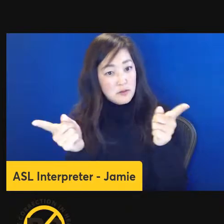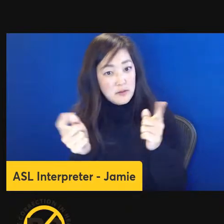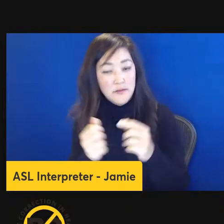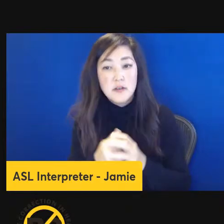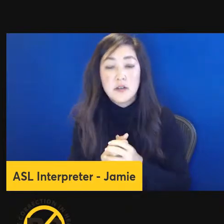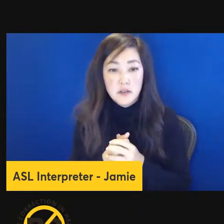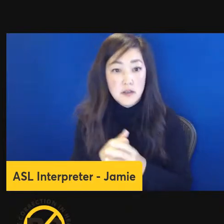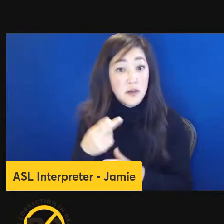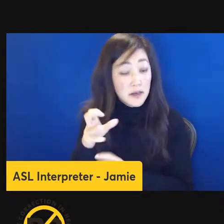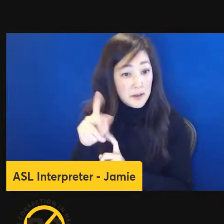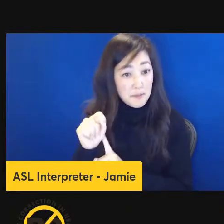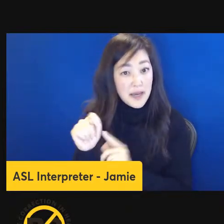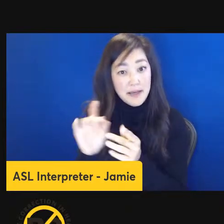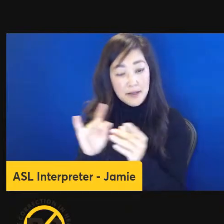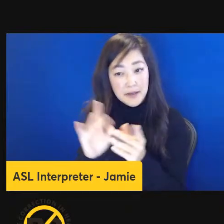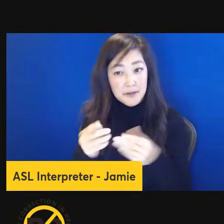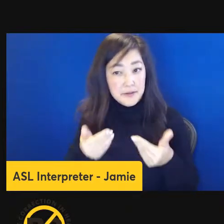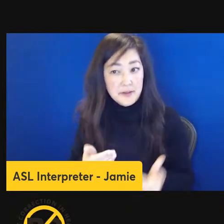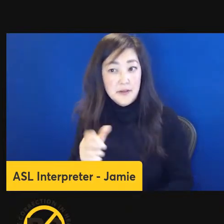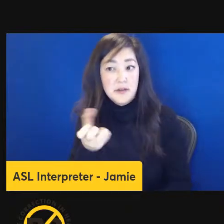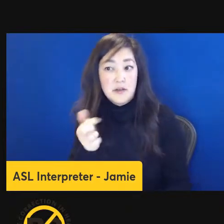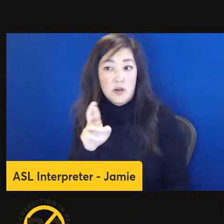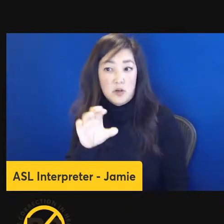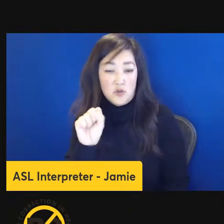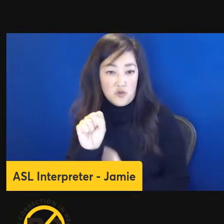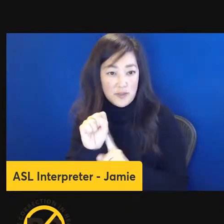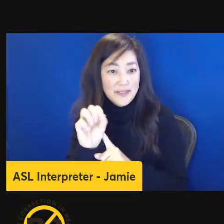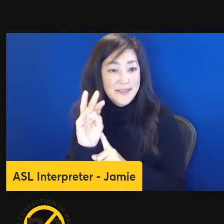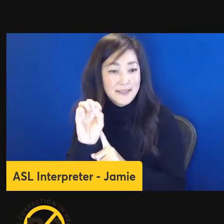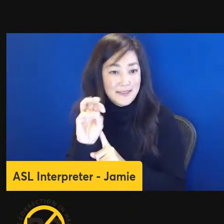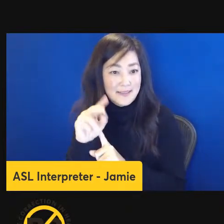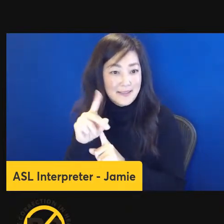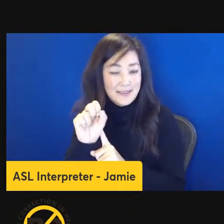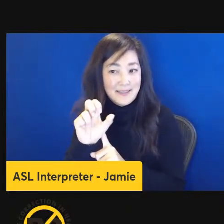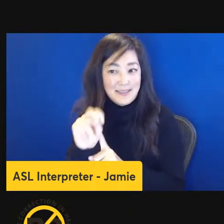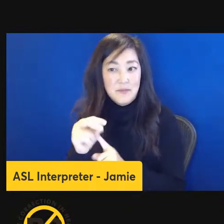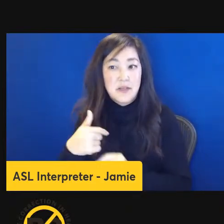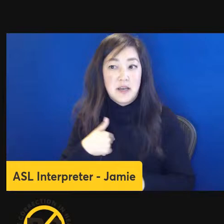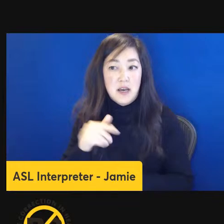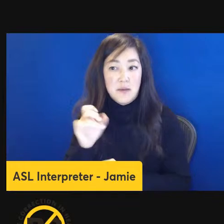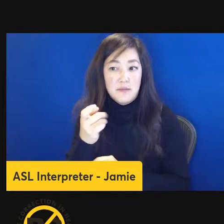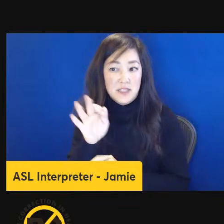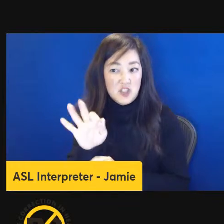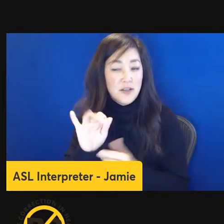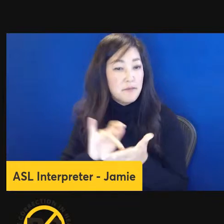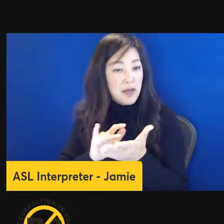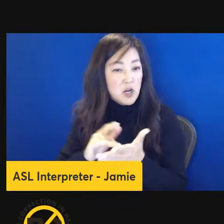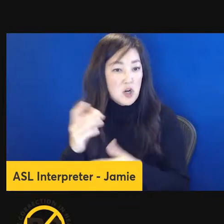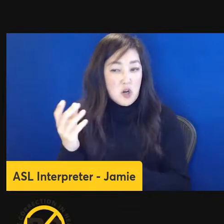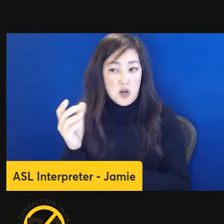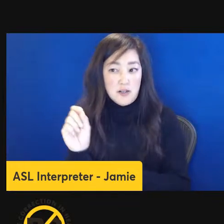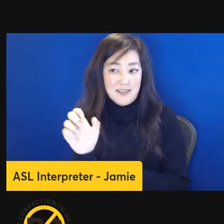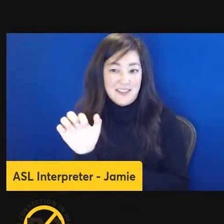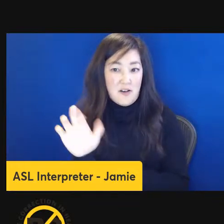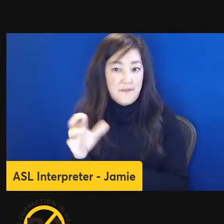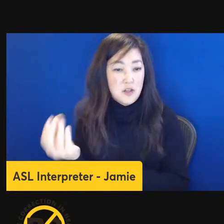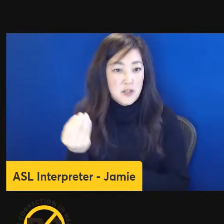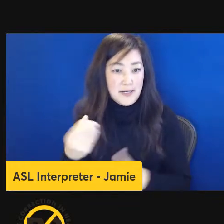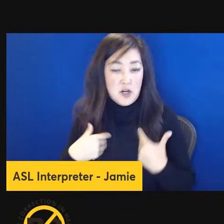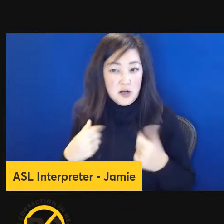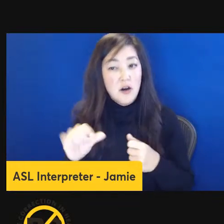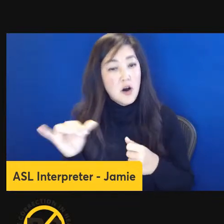As Pat said, I am Chris Simpson. I'm the Chief Medical Officer at Ontario Health and also a practicing